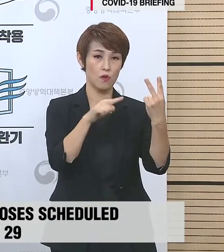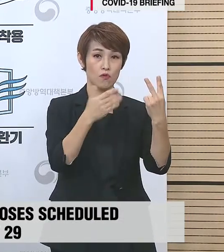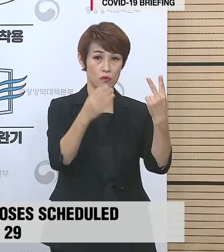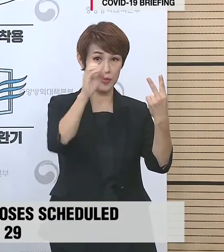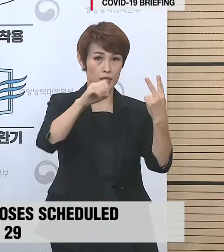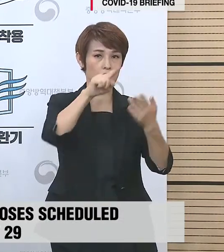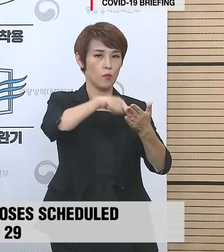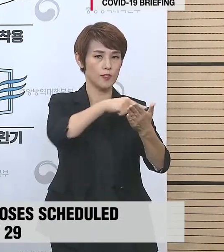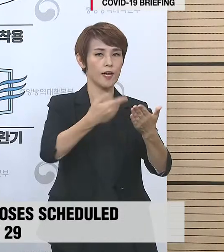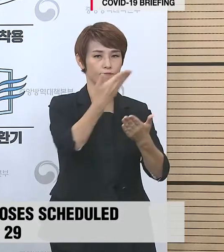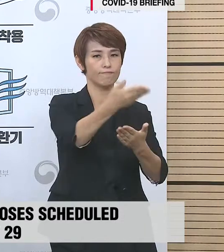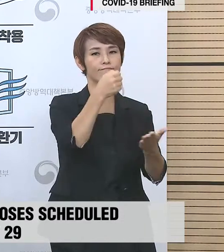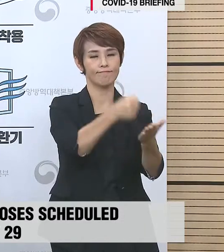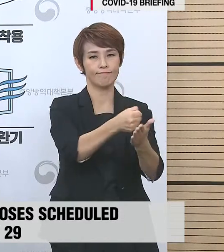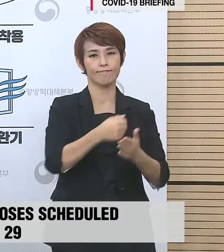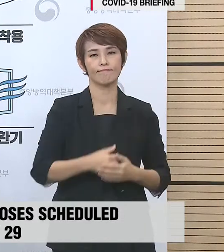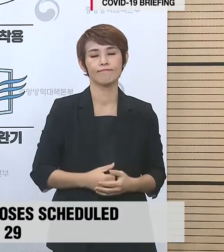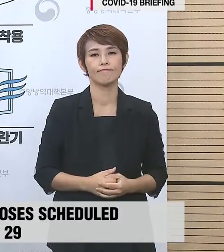and about